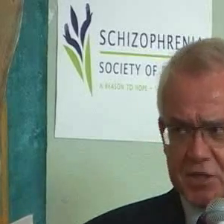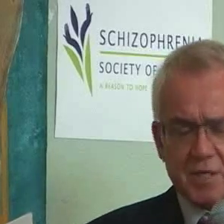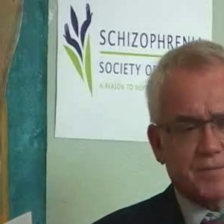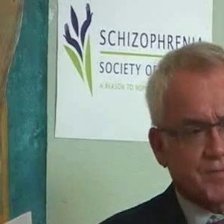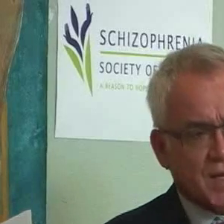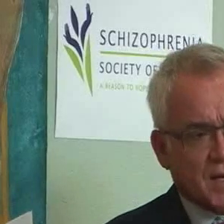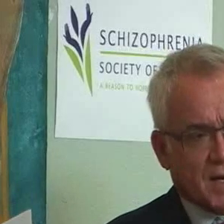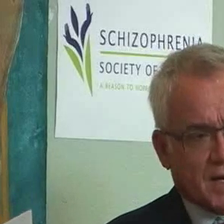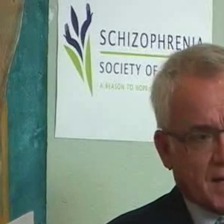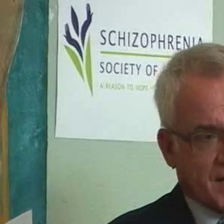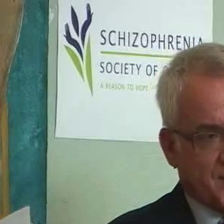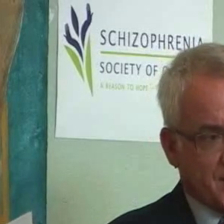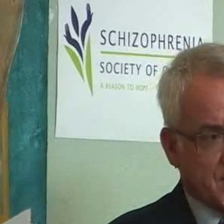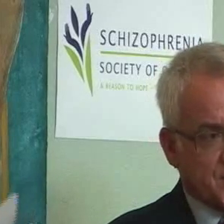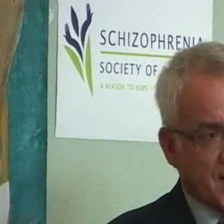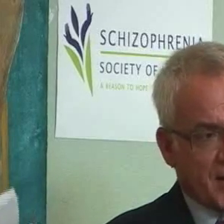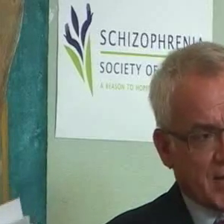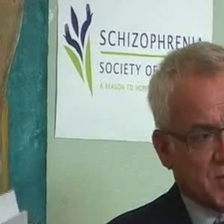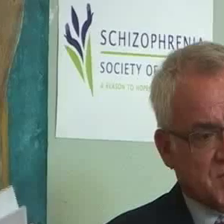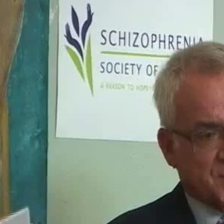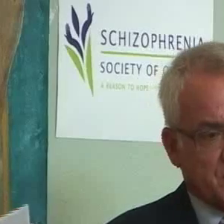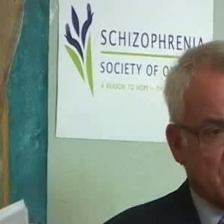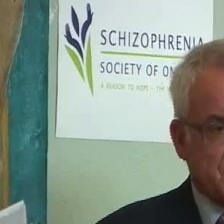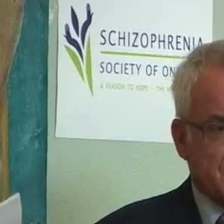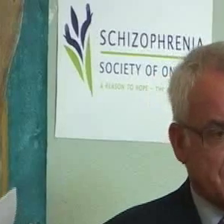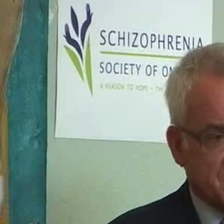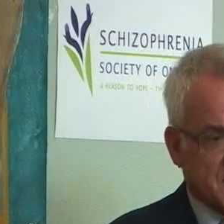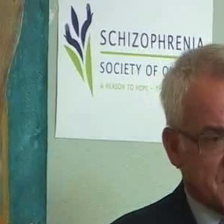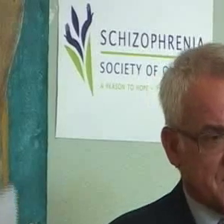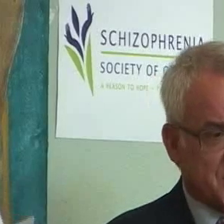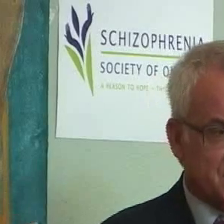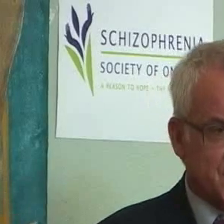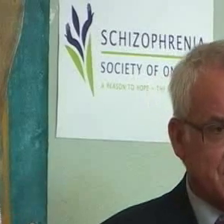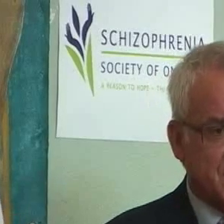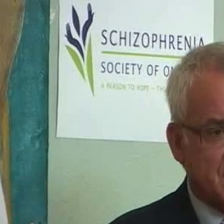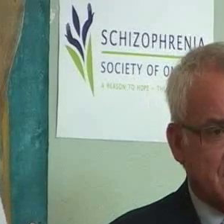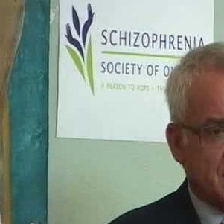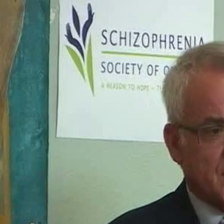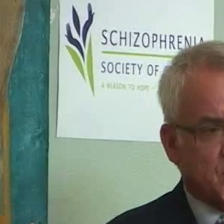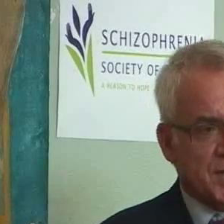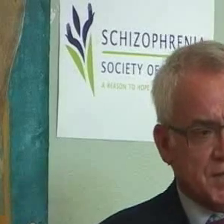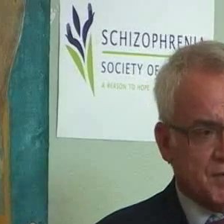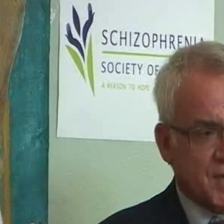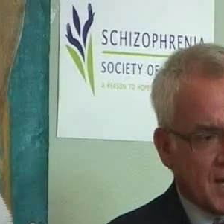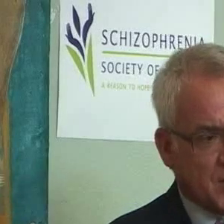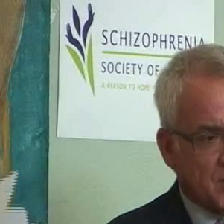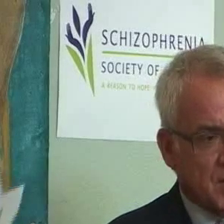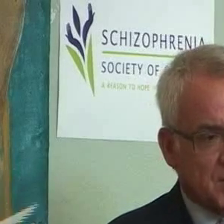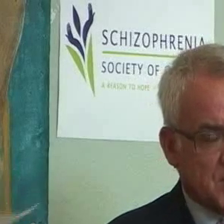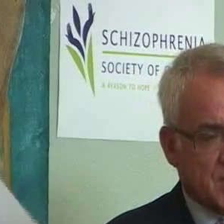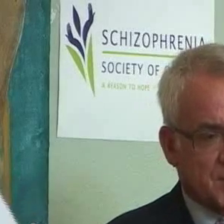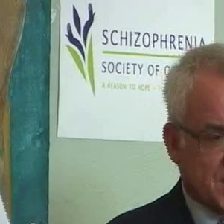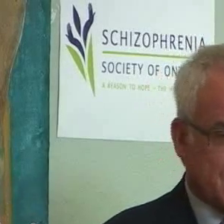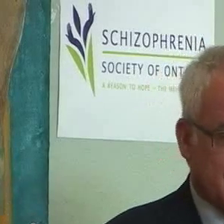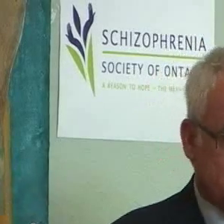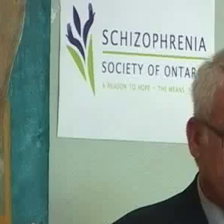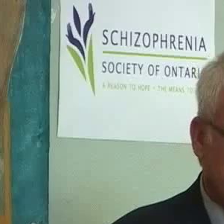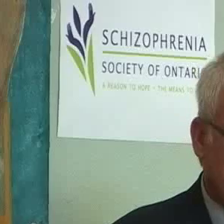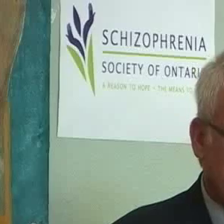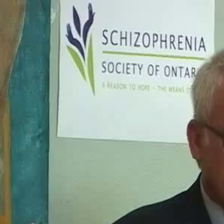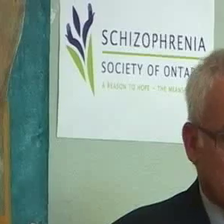is aging, and 5 years from now, actually, there's going to be more seniors than there are children, and 20 years from now, there's going to